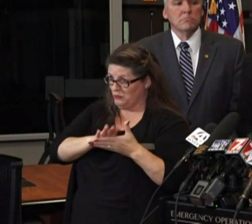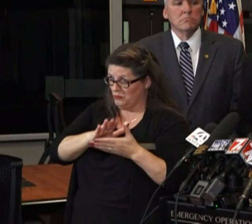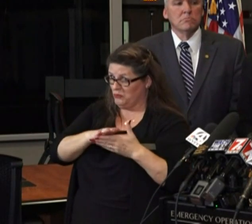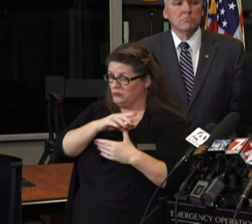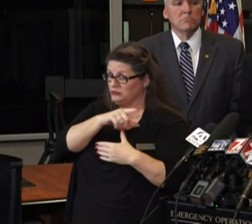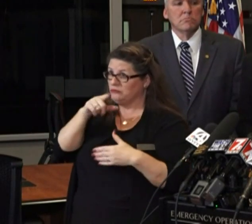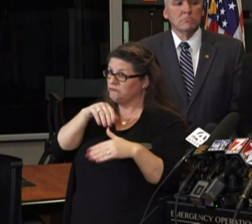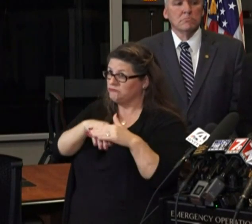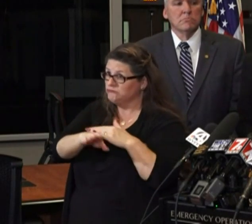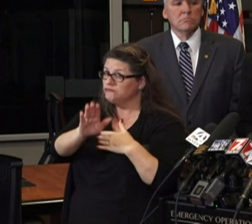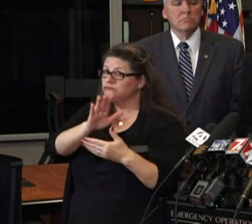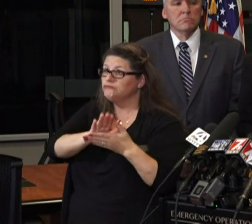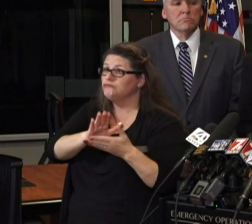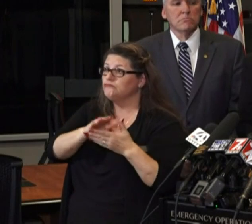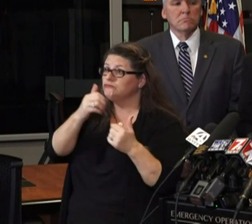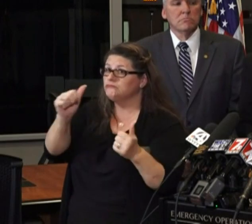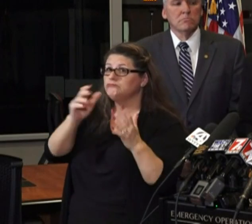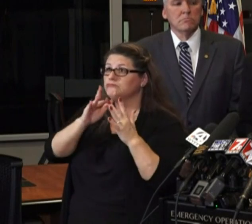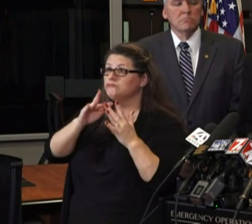No.